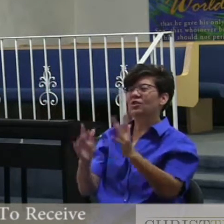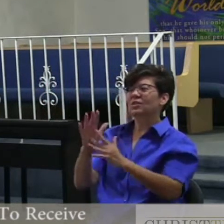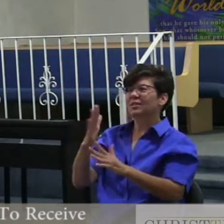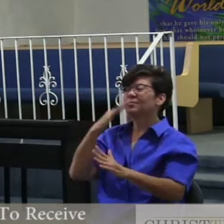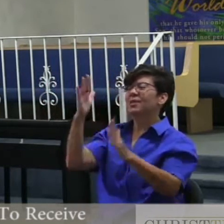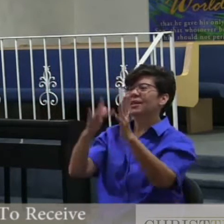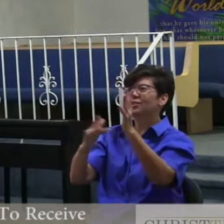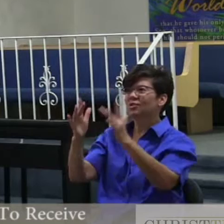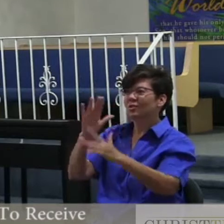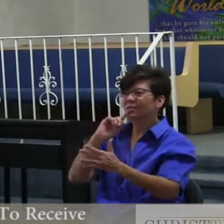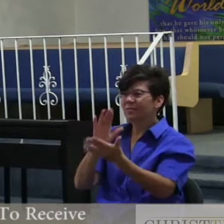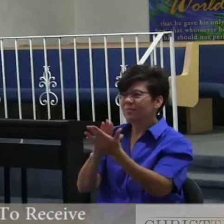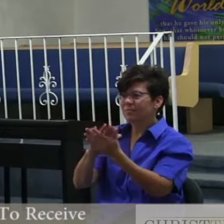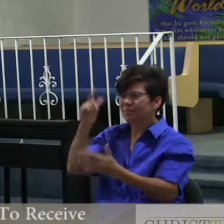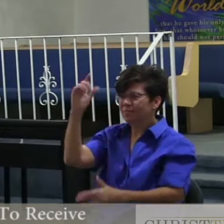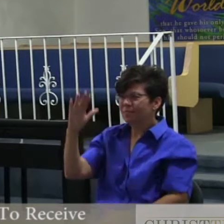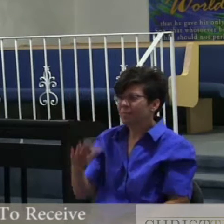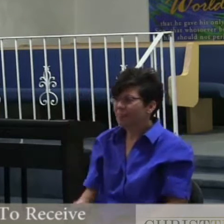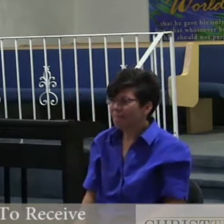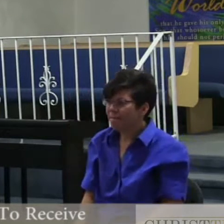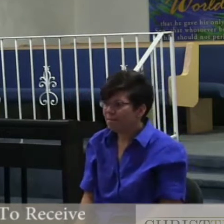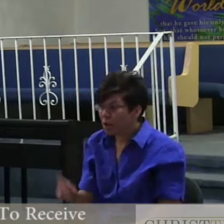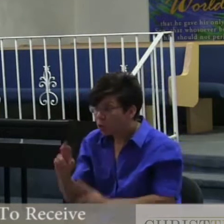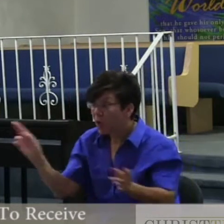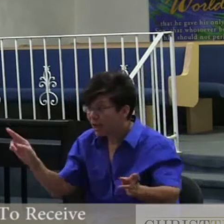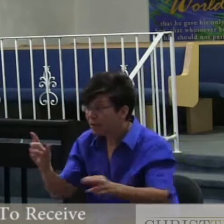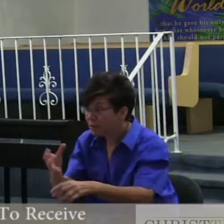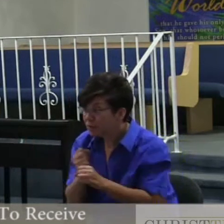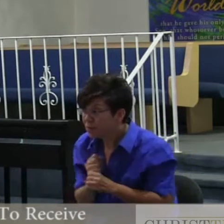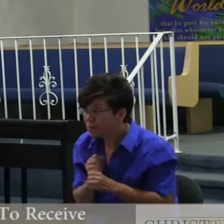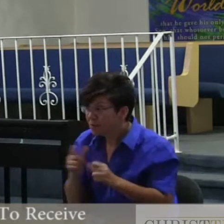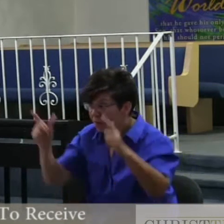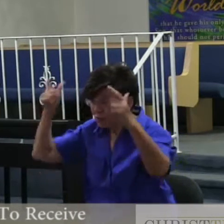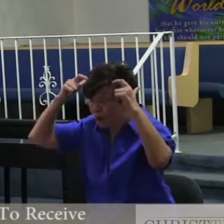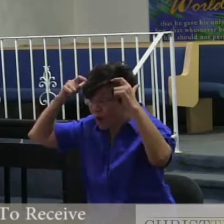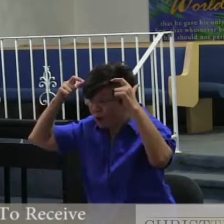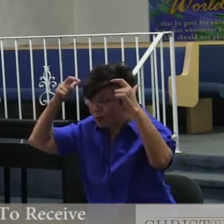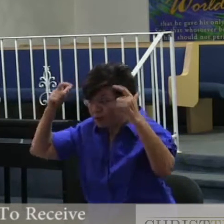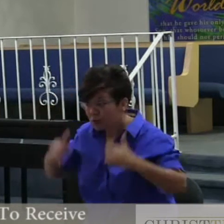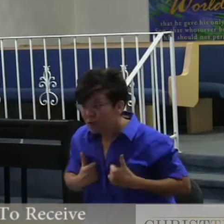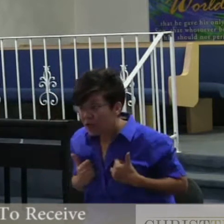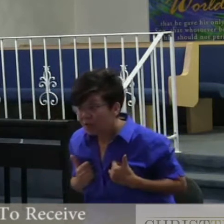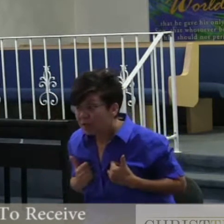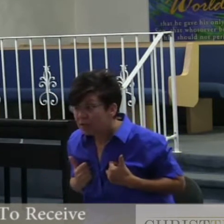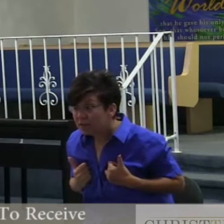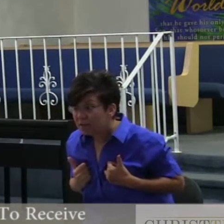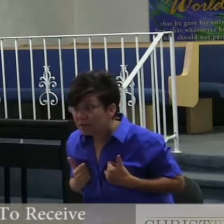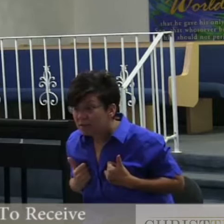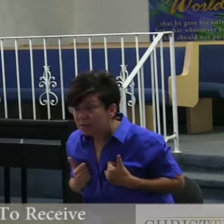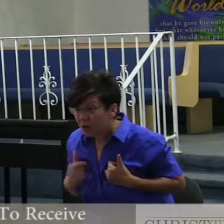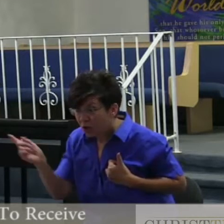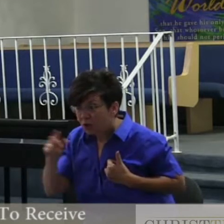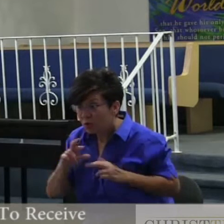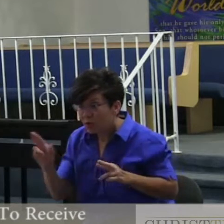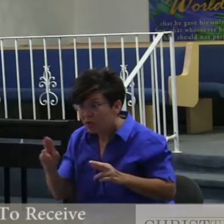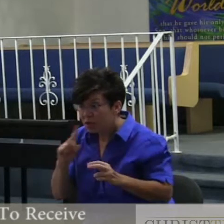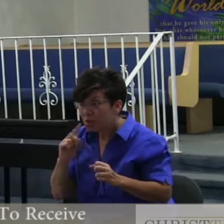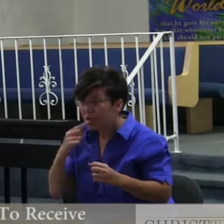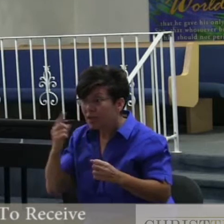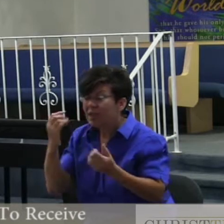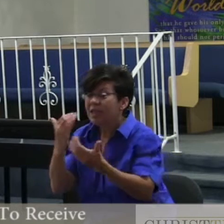Jesus, please stop thinking about this. Are you ready to receive the crown of life? If you are, let's come on right